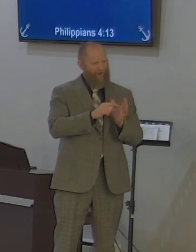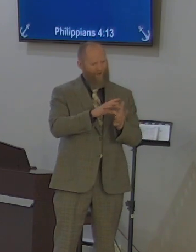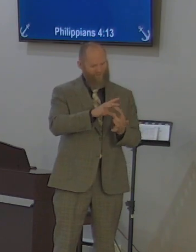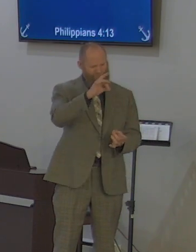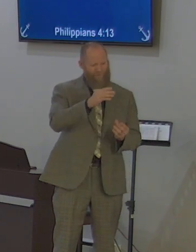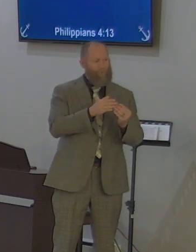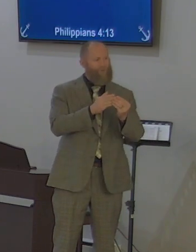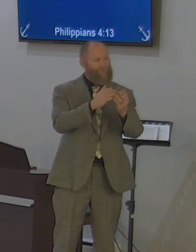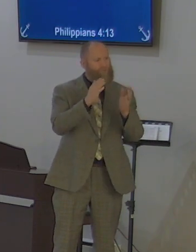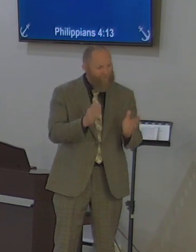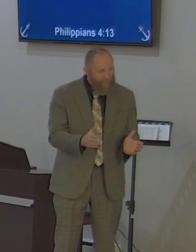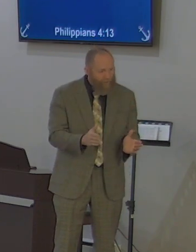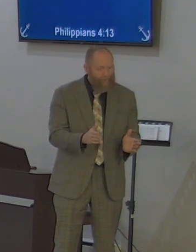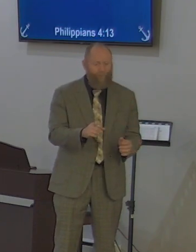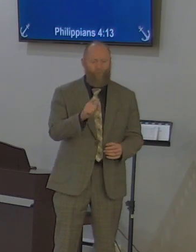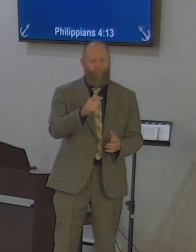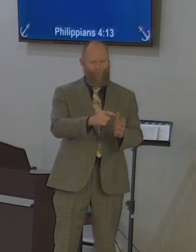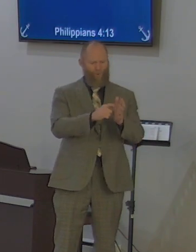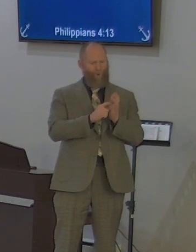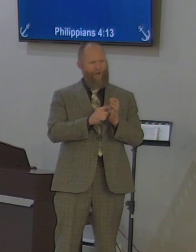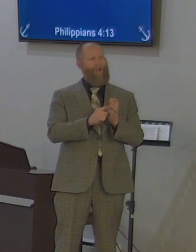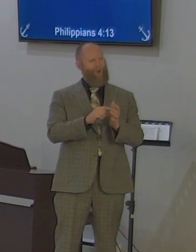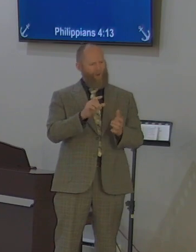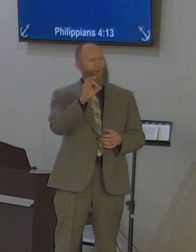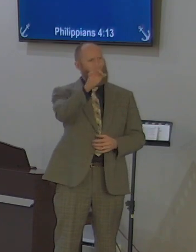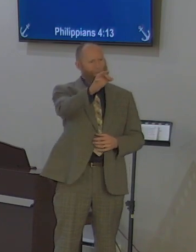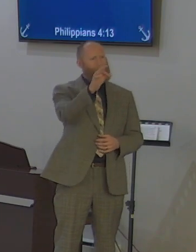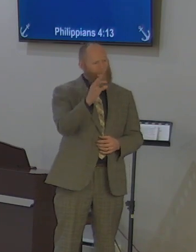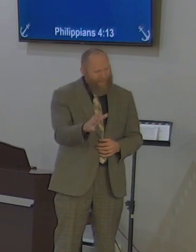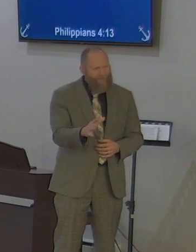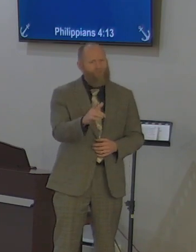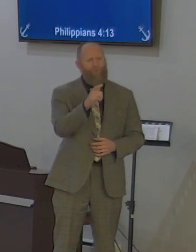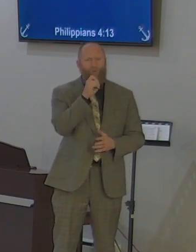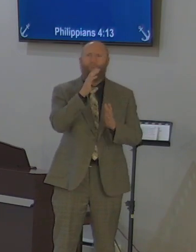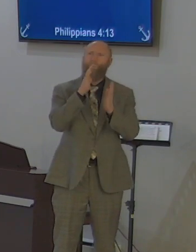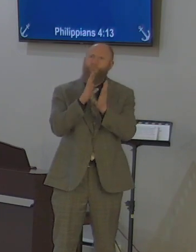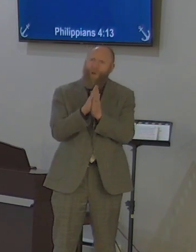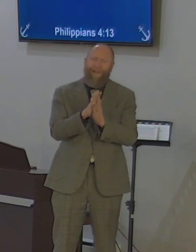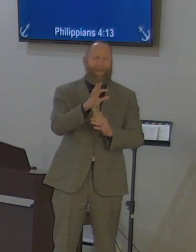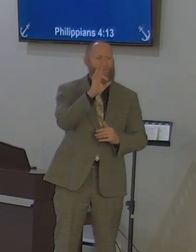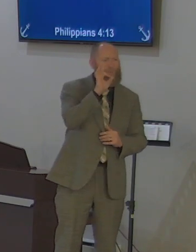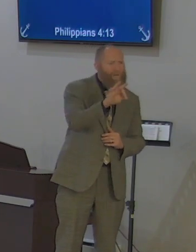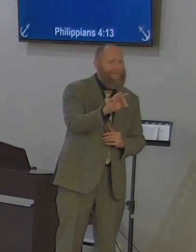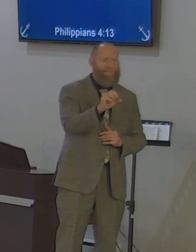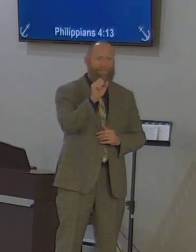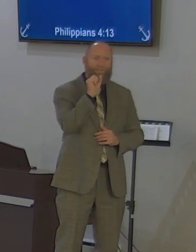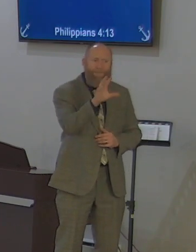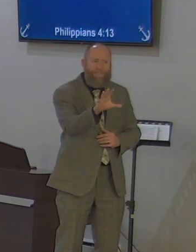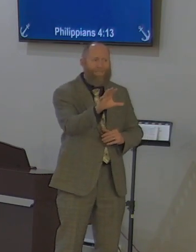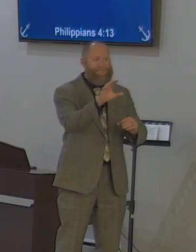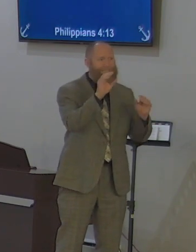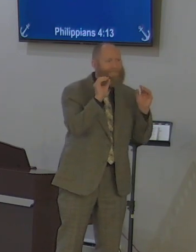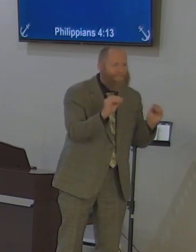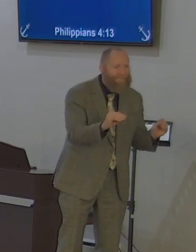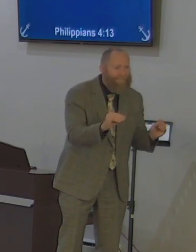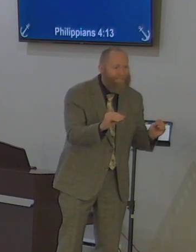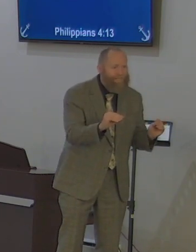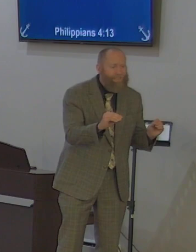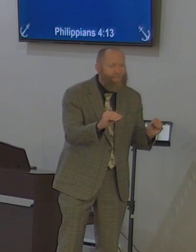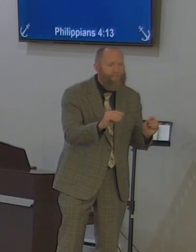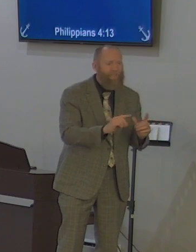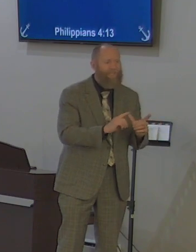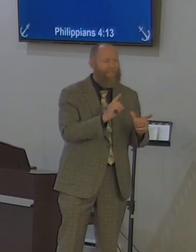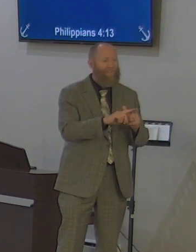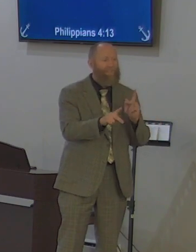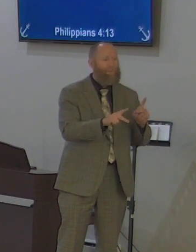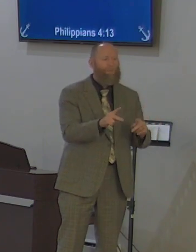that is just humbly taking the Word of God and feeding and pleading and rebuking and exhorting you, and to be dissatisfied in